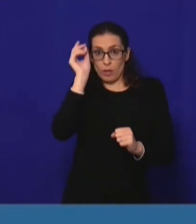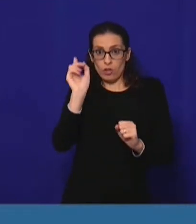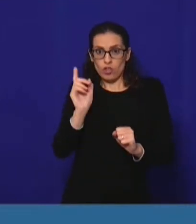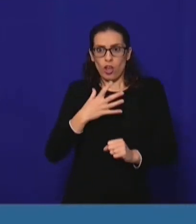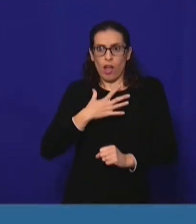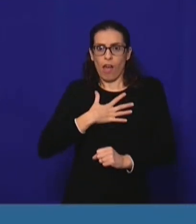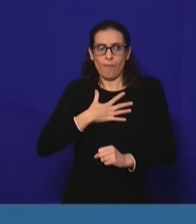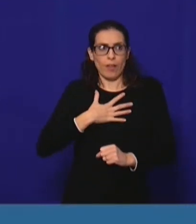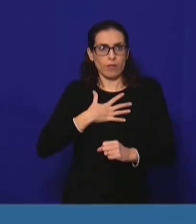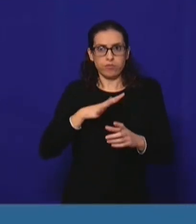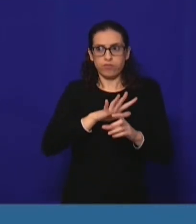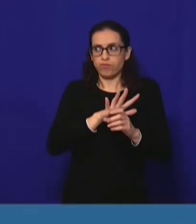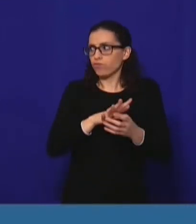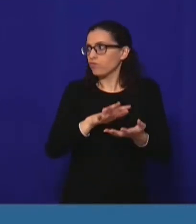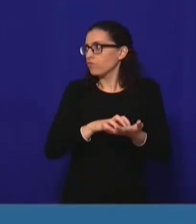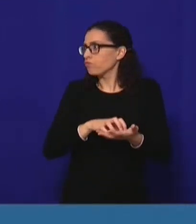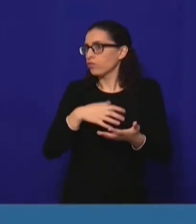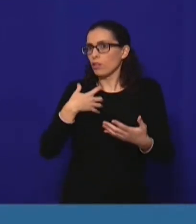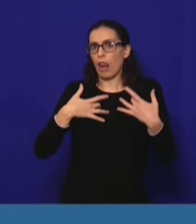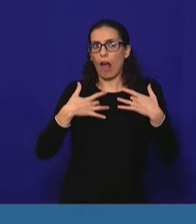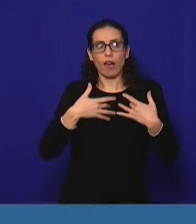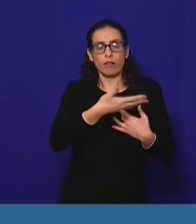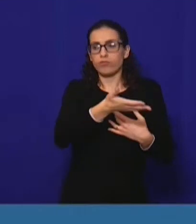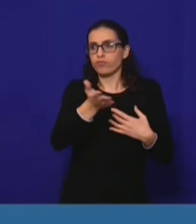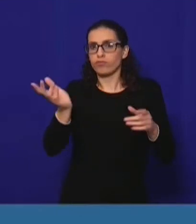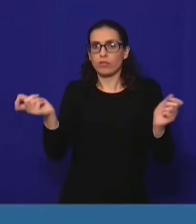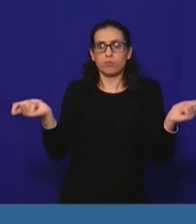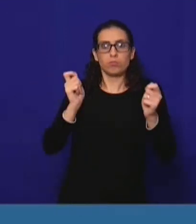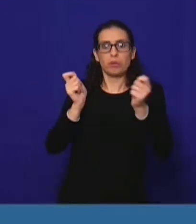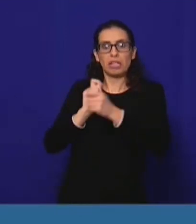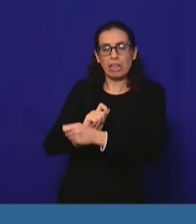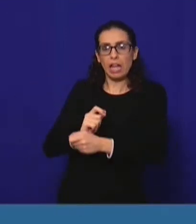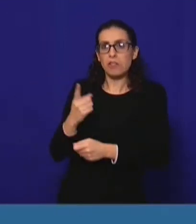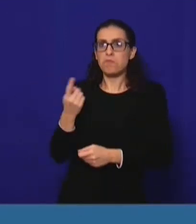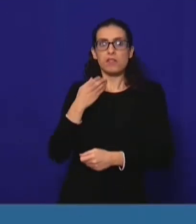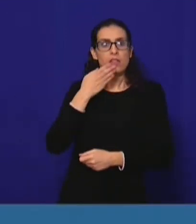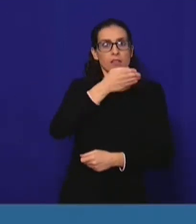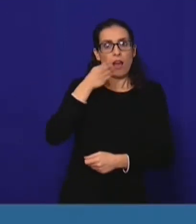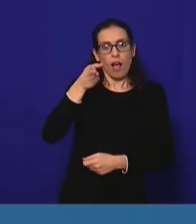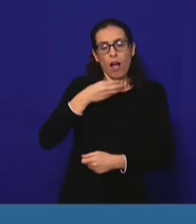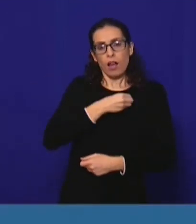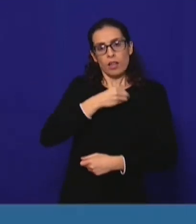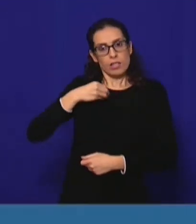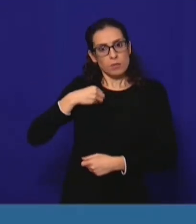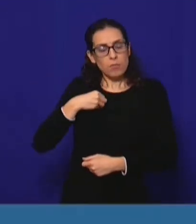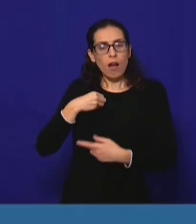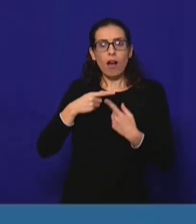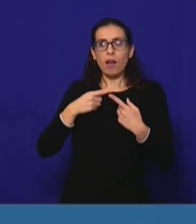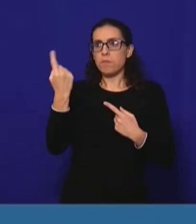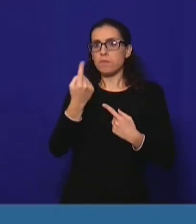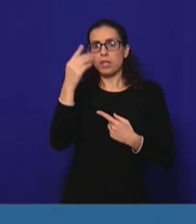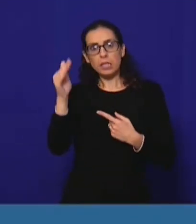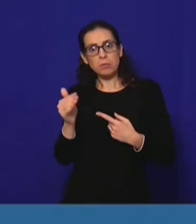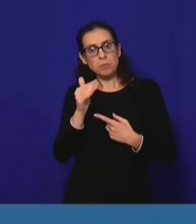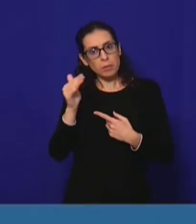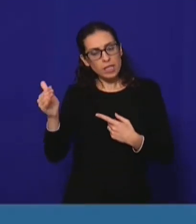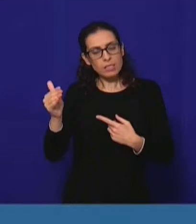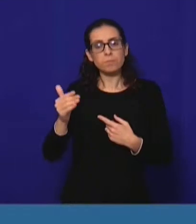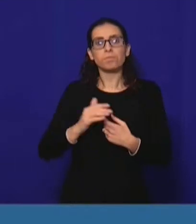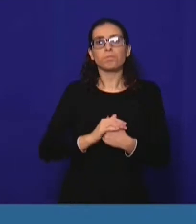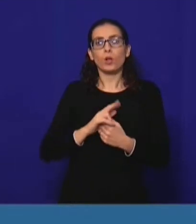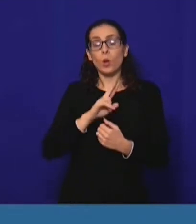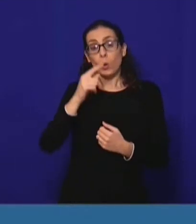l-impatt fuq din il-ħajja tan-nies, fuq kemm nies jidħlu l-isptar u kemm nies qegħdin imutu, u anka nafu li anka